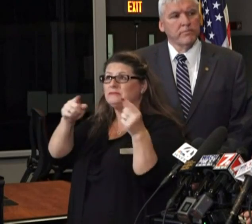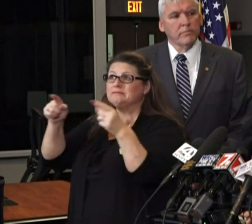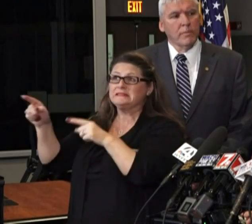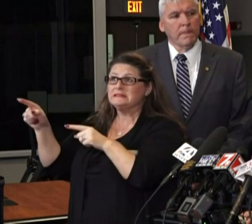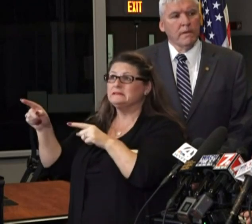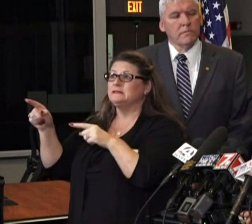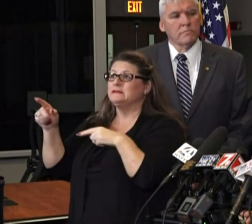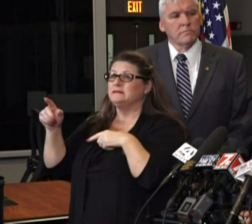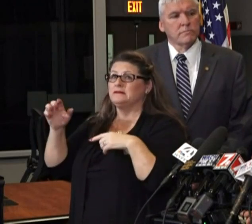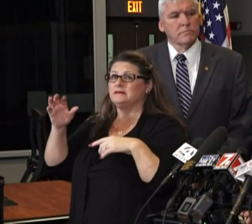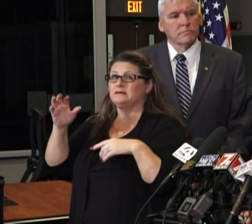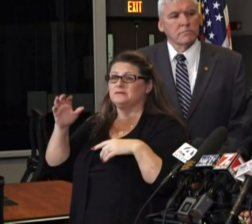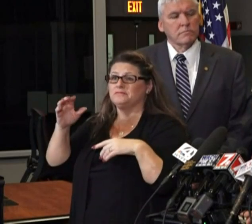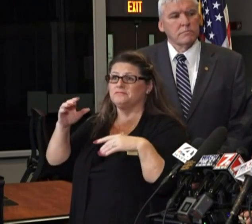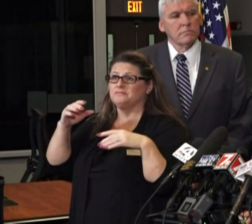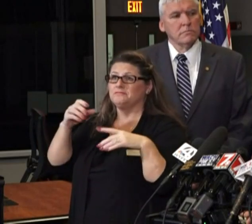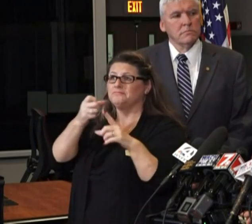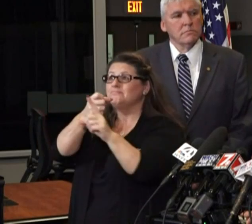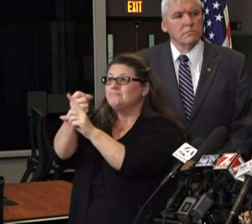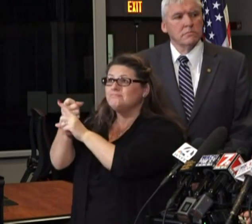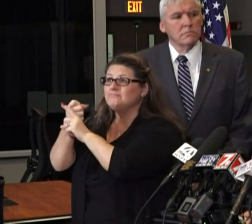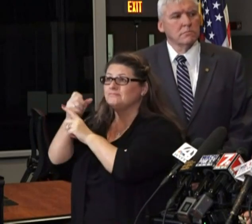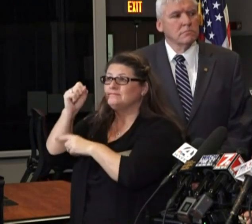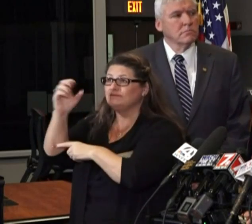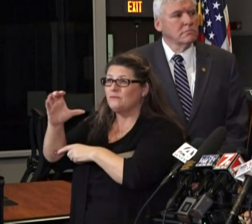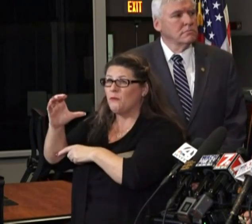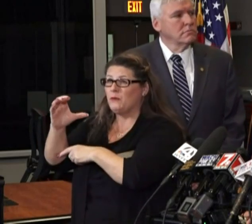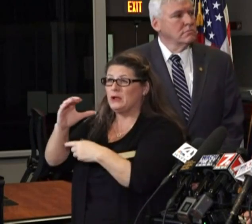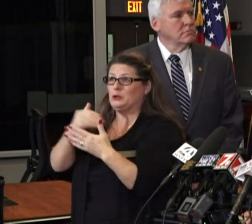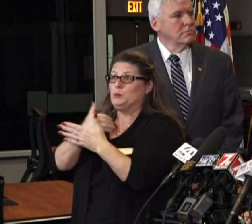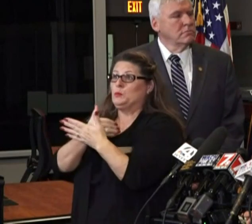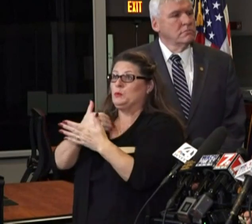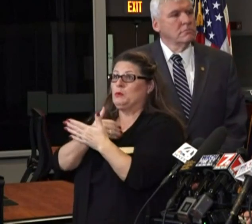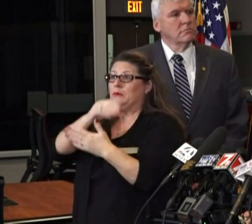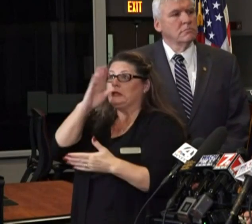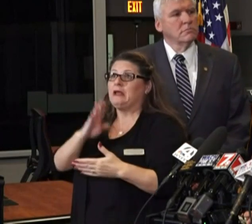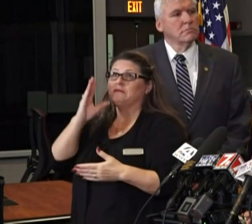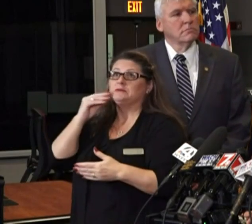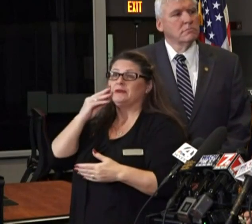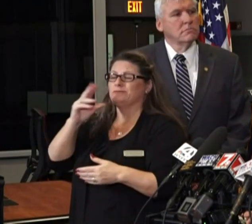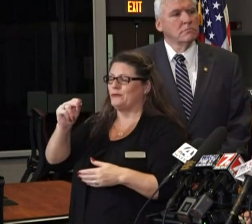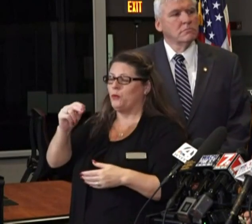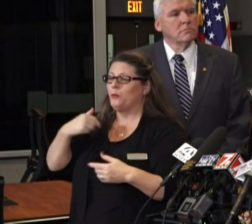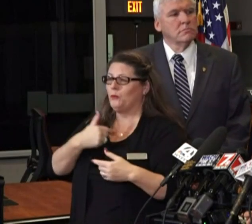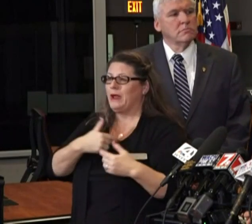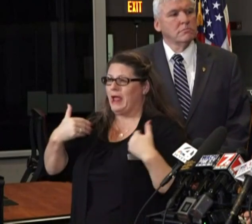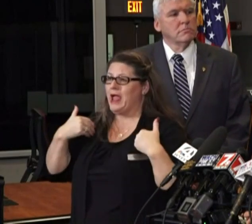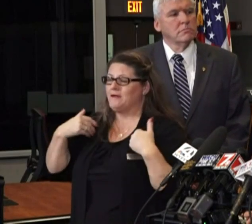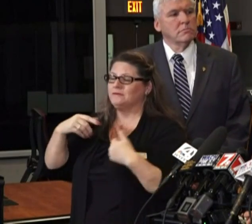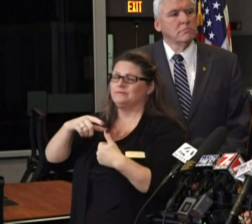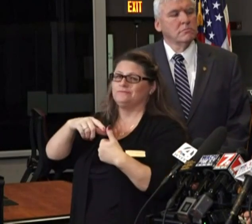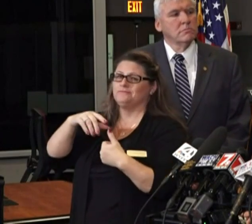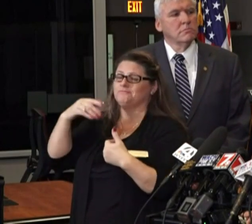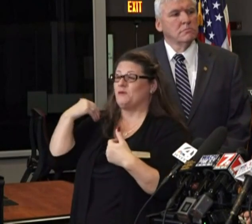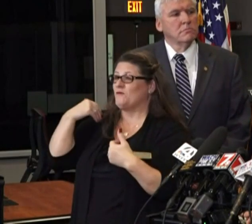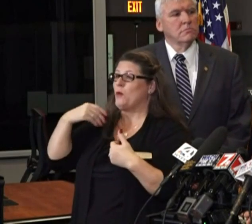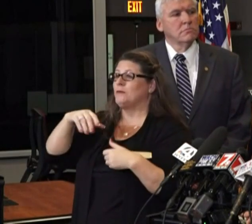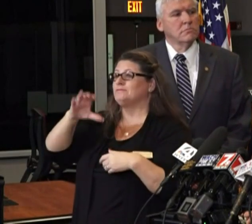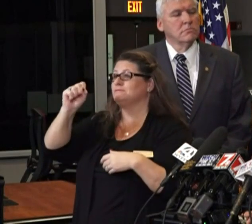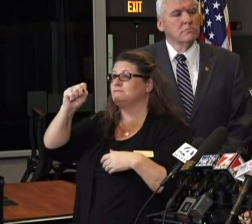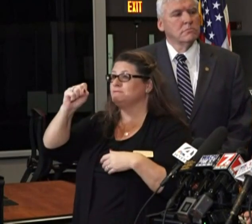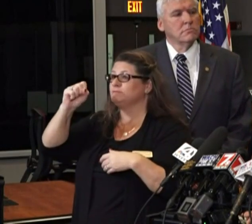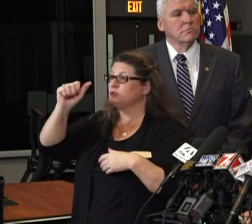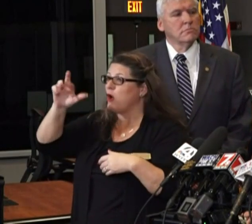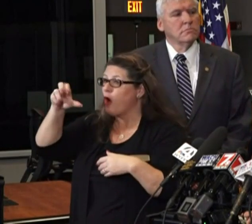Carolina. As a state, we have responded to the Zika, the N1H1,